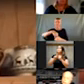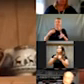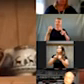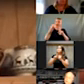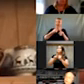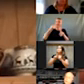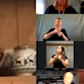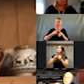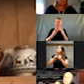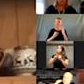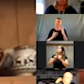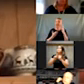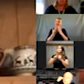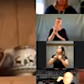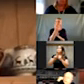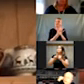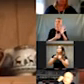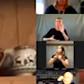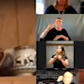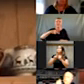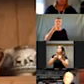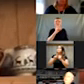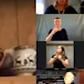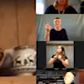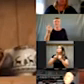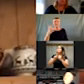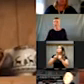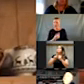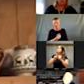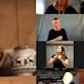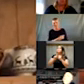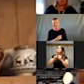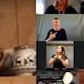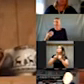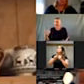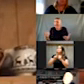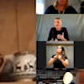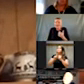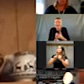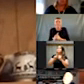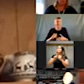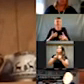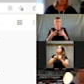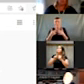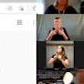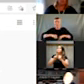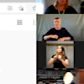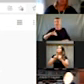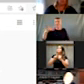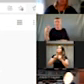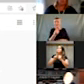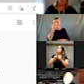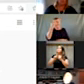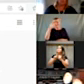for accessibility law back in 2017, I honestly did so in part because I was a uni student in need of a summer